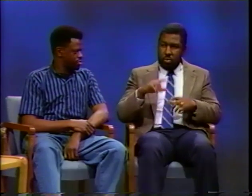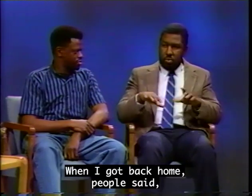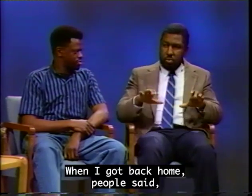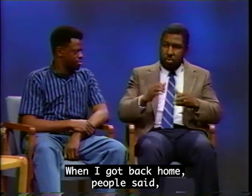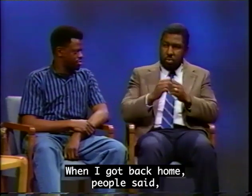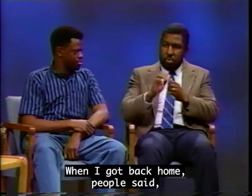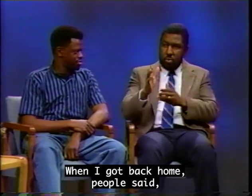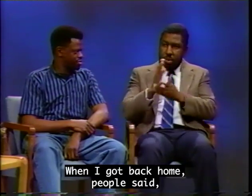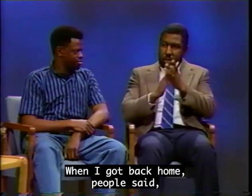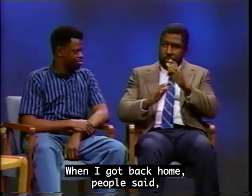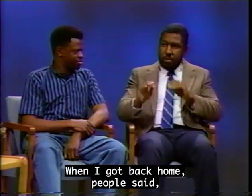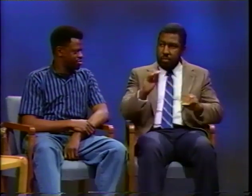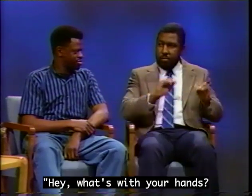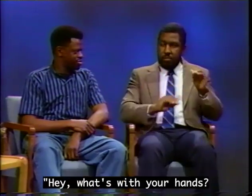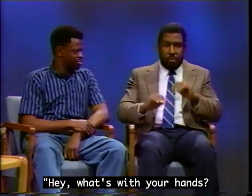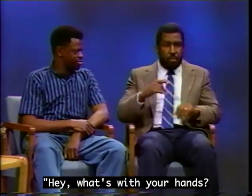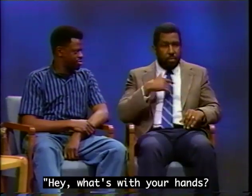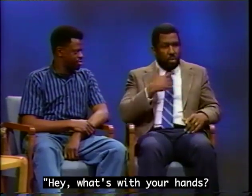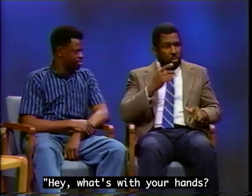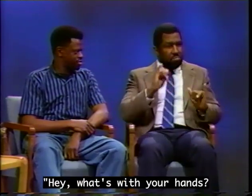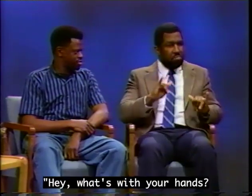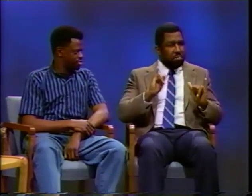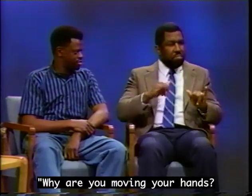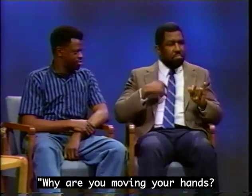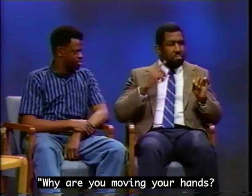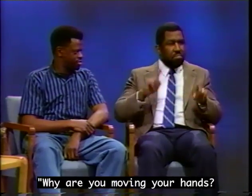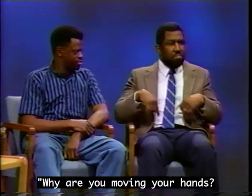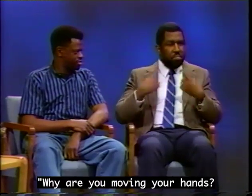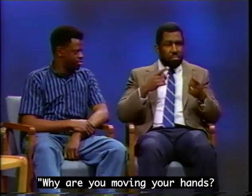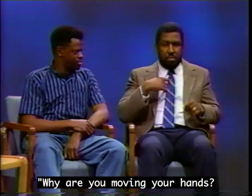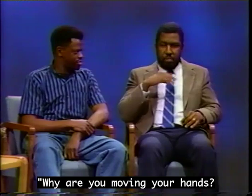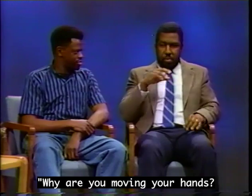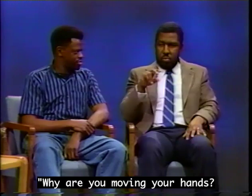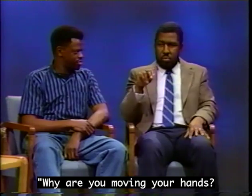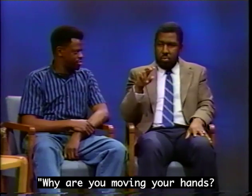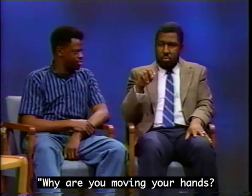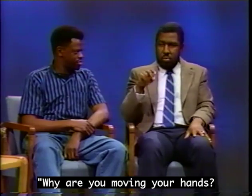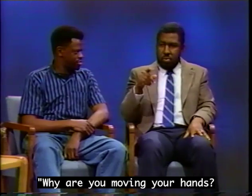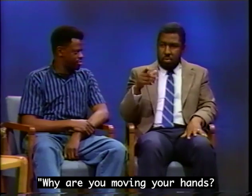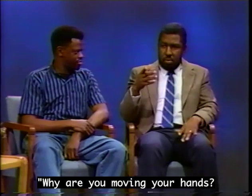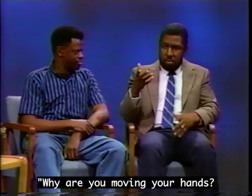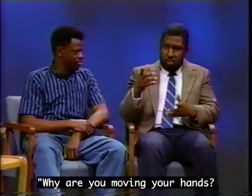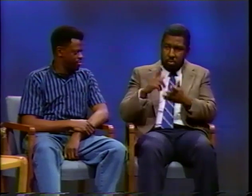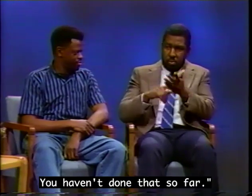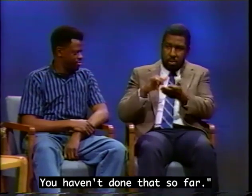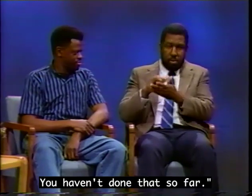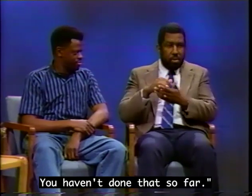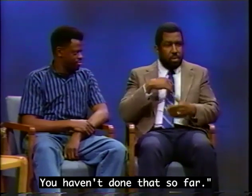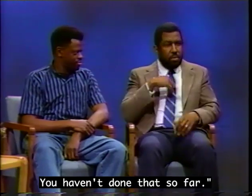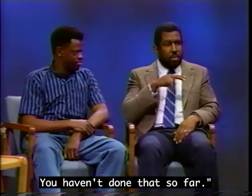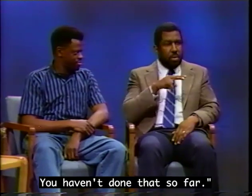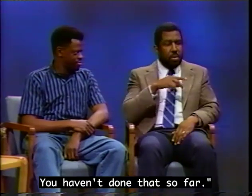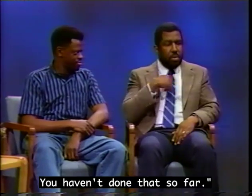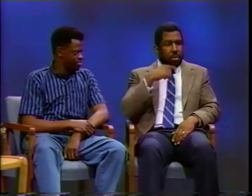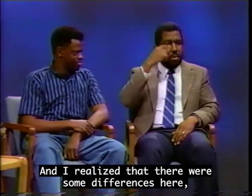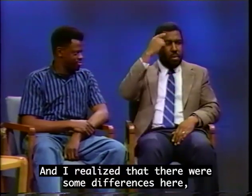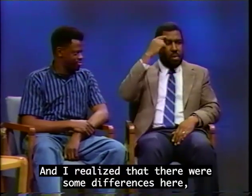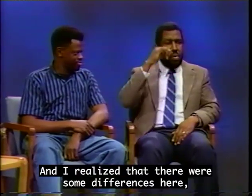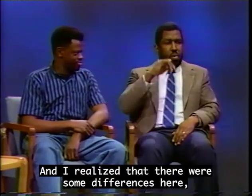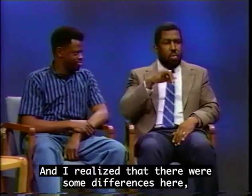And when I got back home, people said, hey, what's with your hands? Why are you moving your hands? And you haven't done that so far. And I